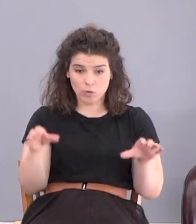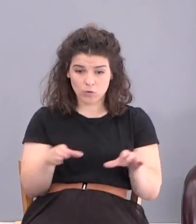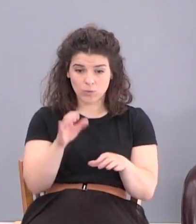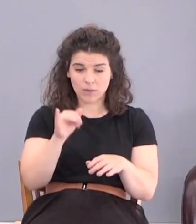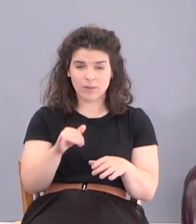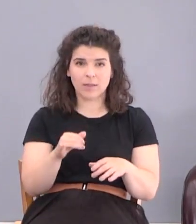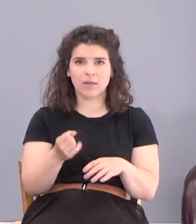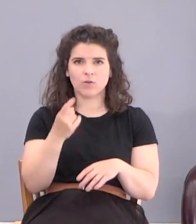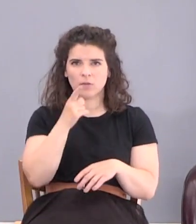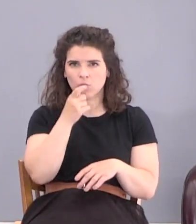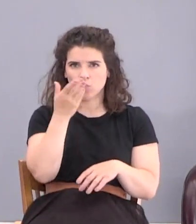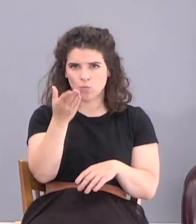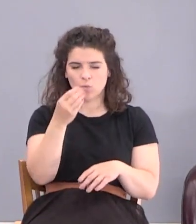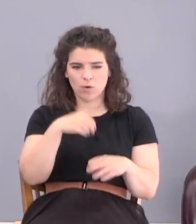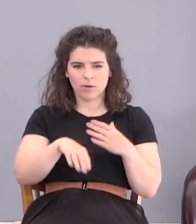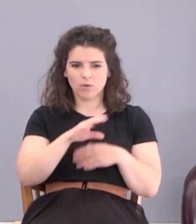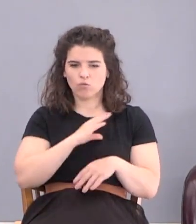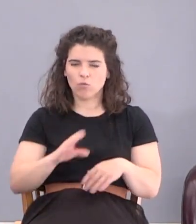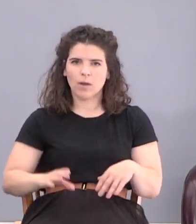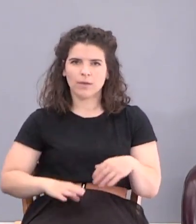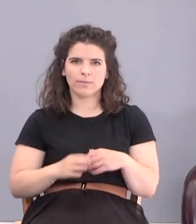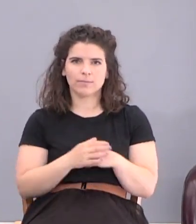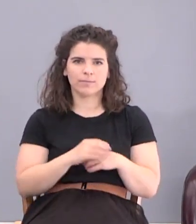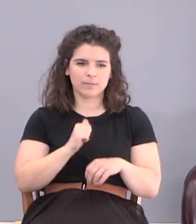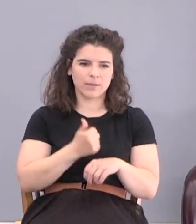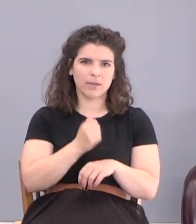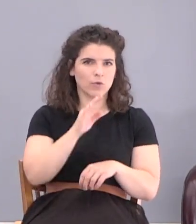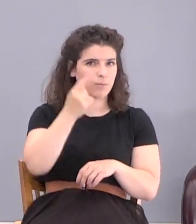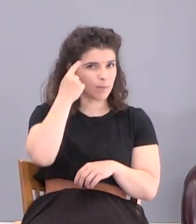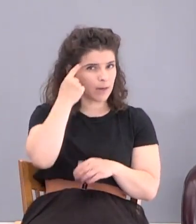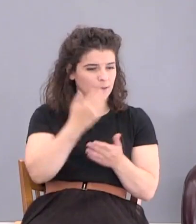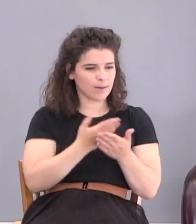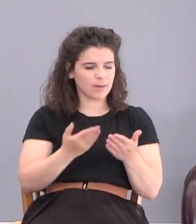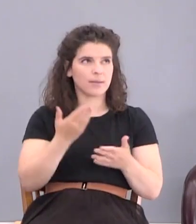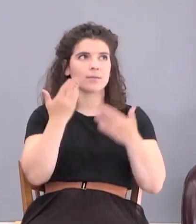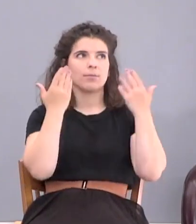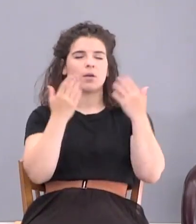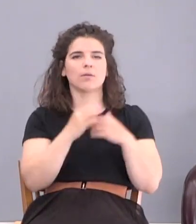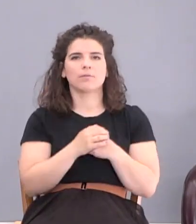of who you are in Christ and setting your mind on the things above.